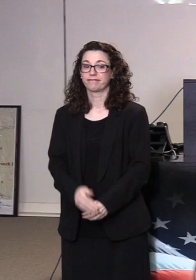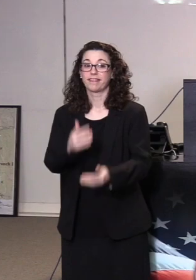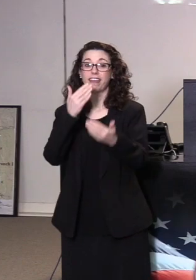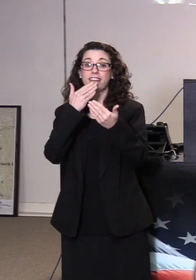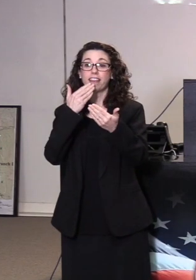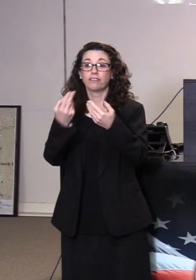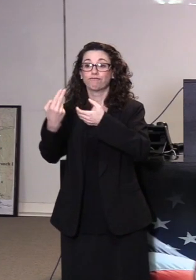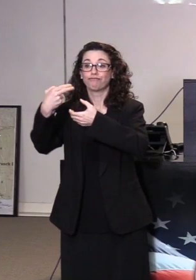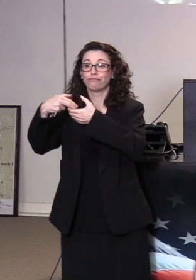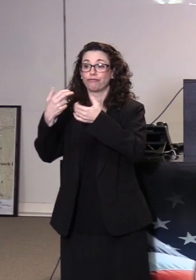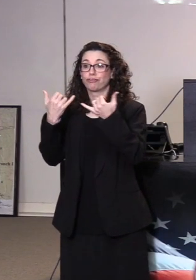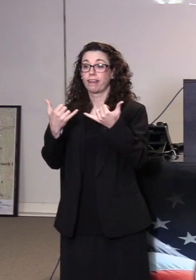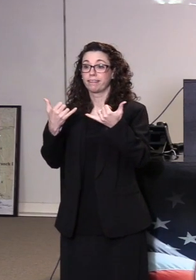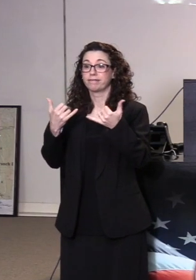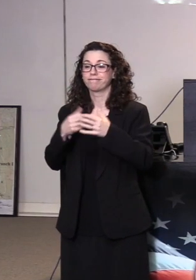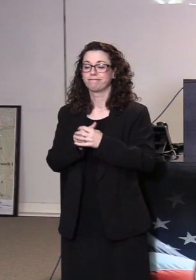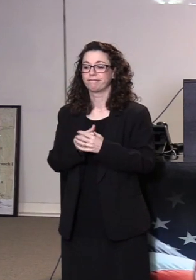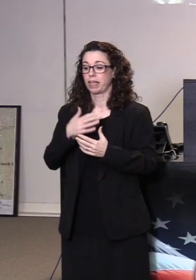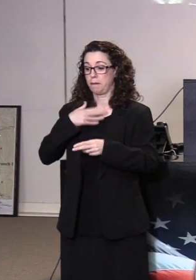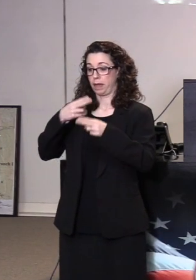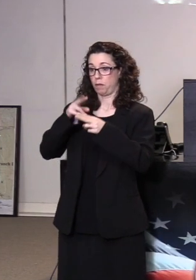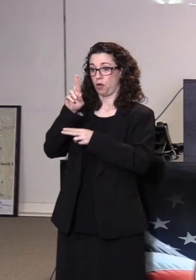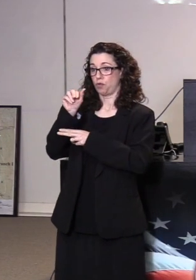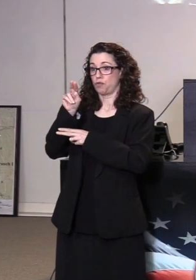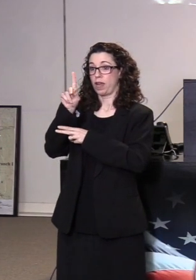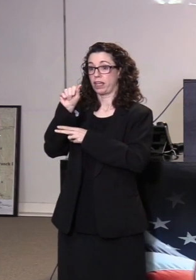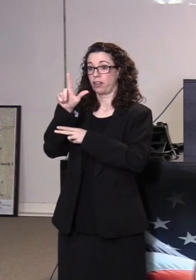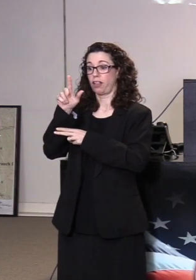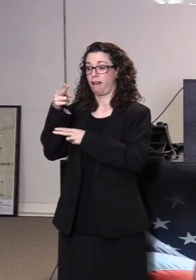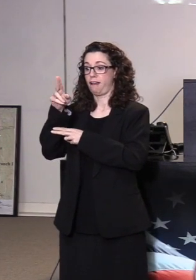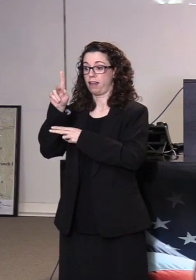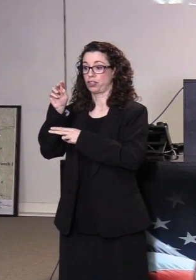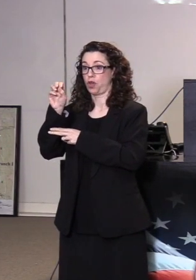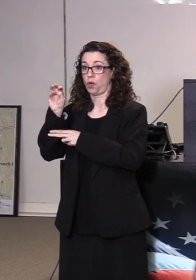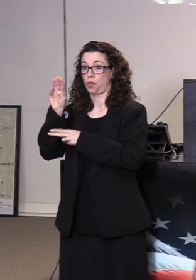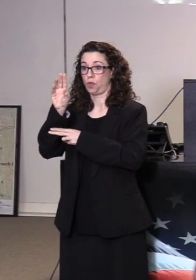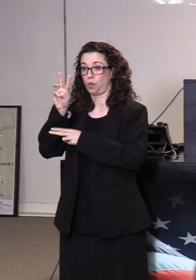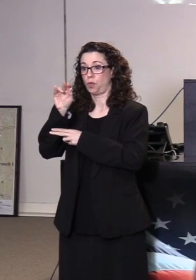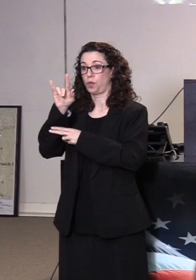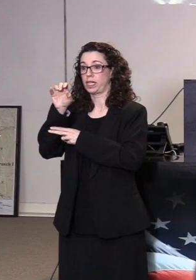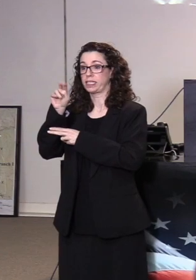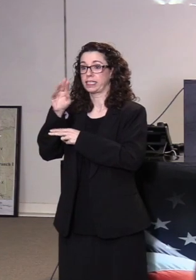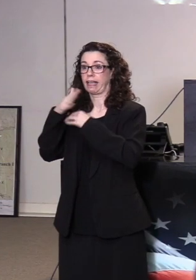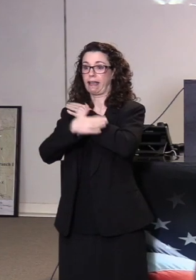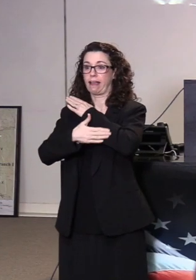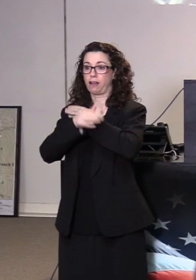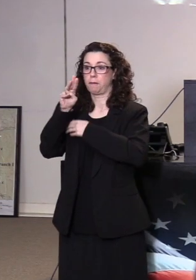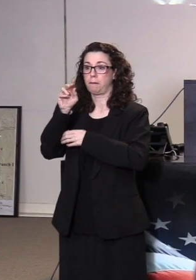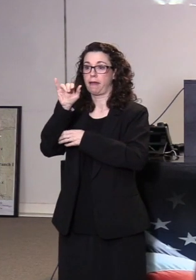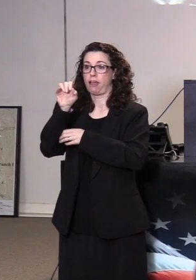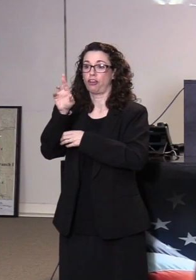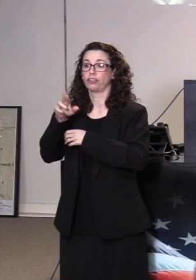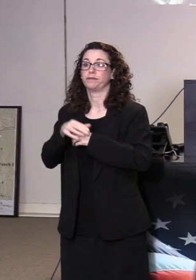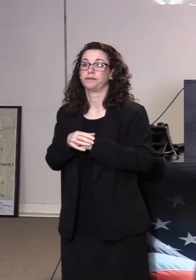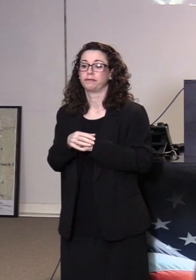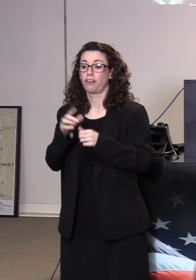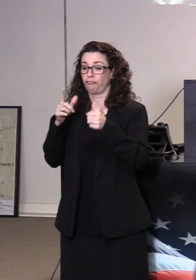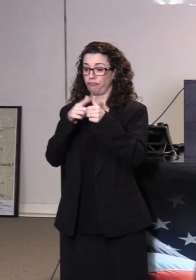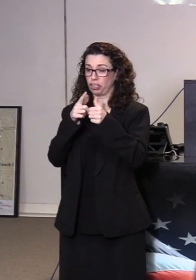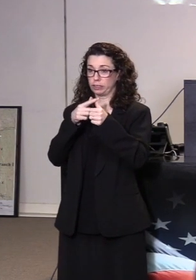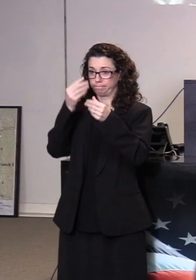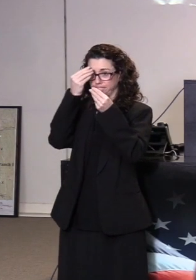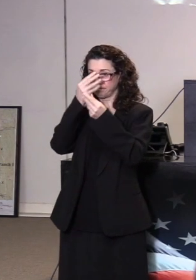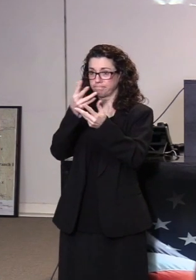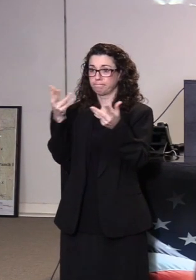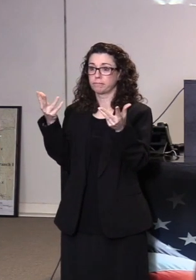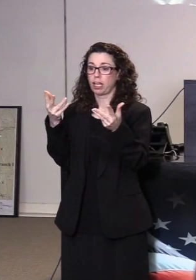Thank you for joining us today. My name is Randall Hutto, the Wilson County Mayor. First of all, I would like to say our thoughts and our